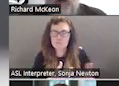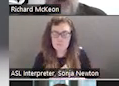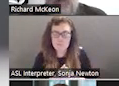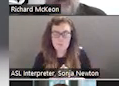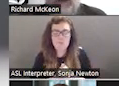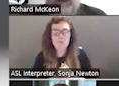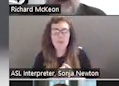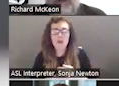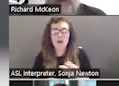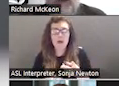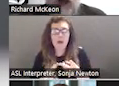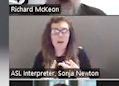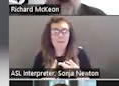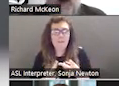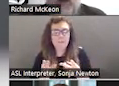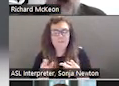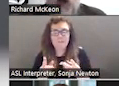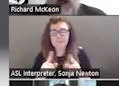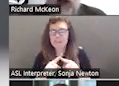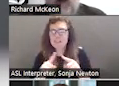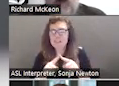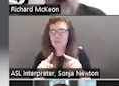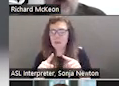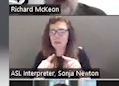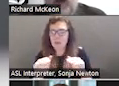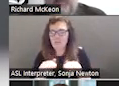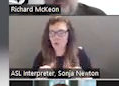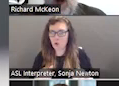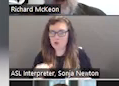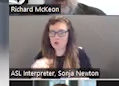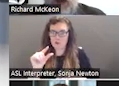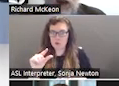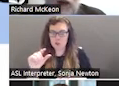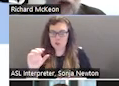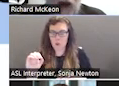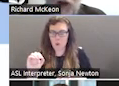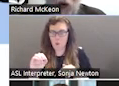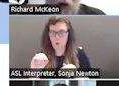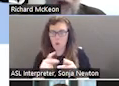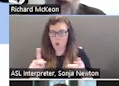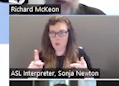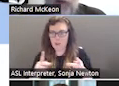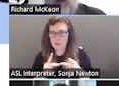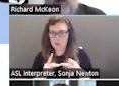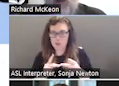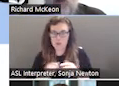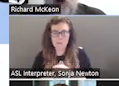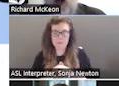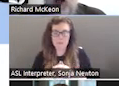about really the different levels of geolocation, the directing calls